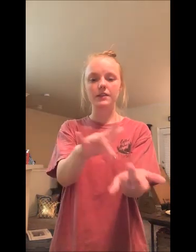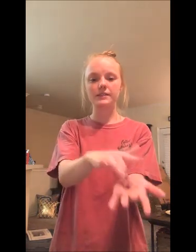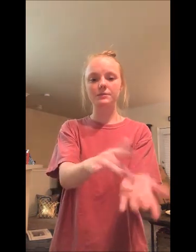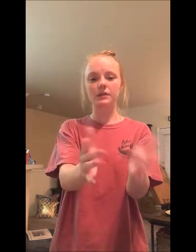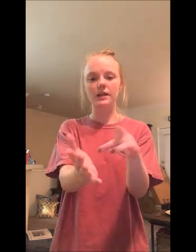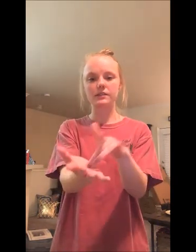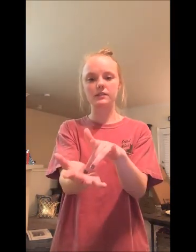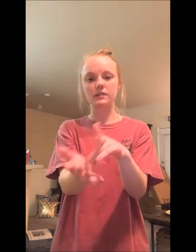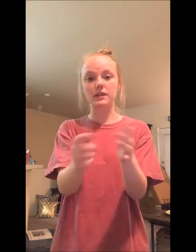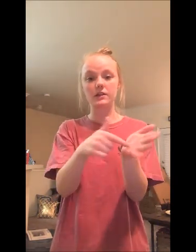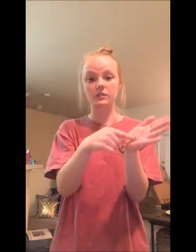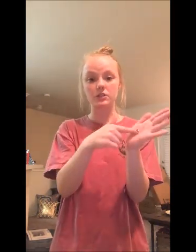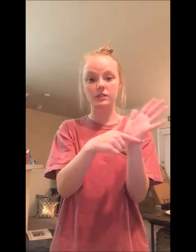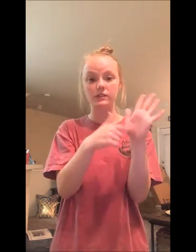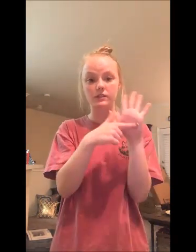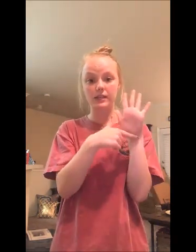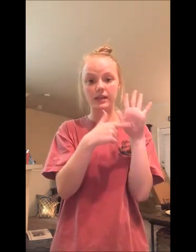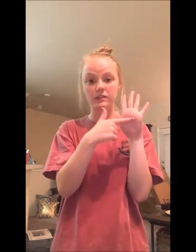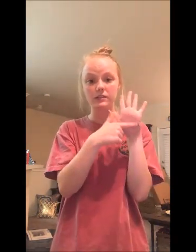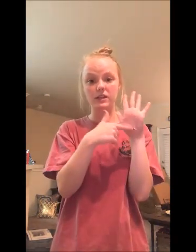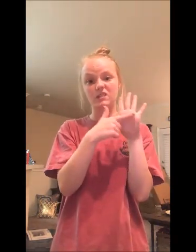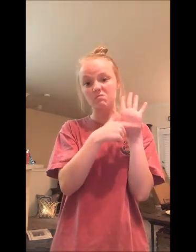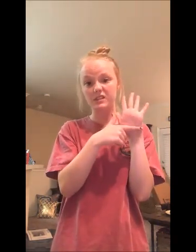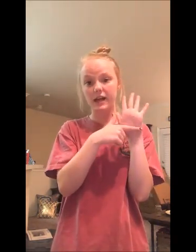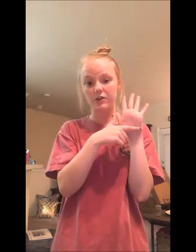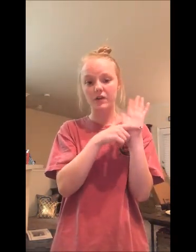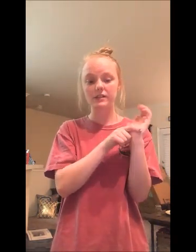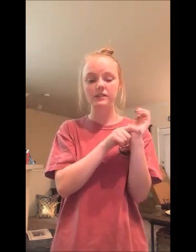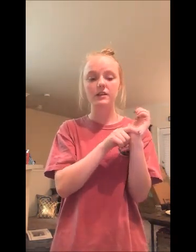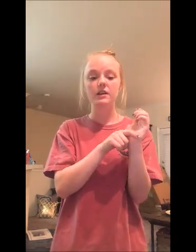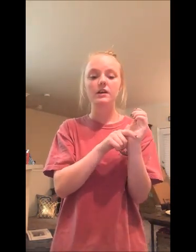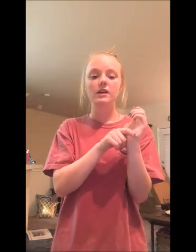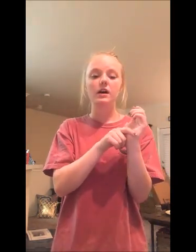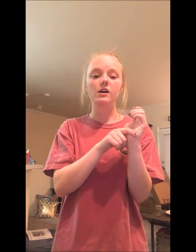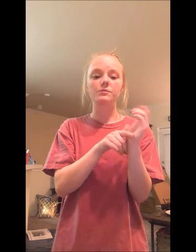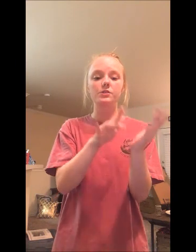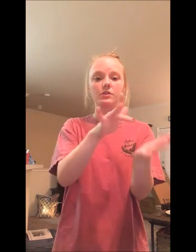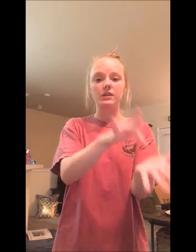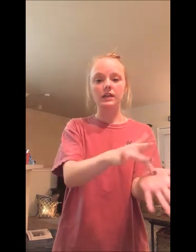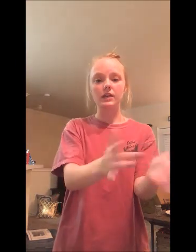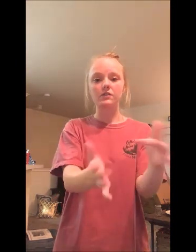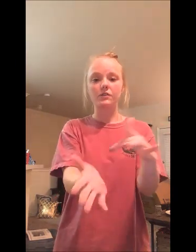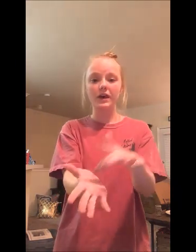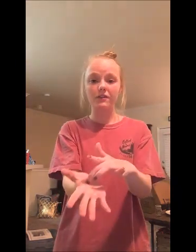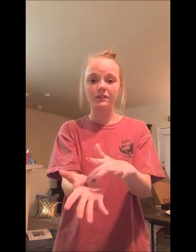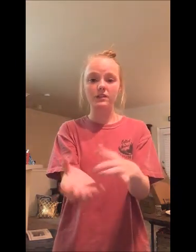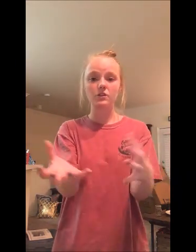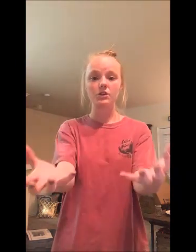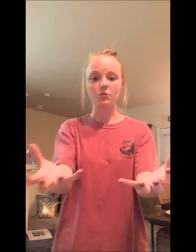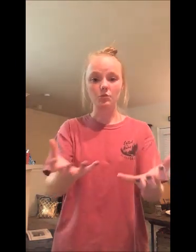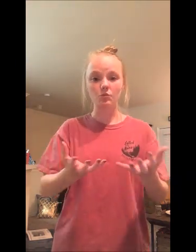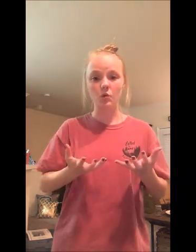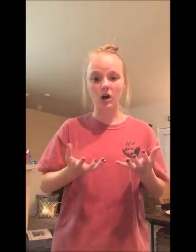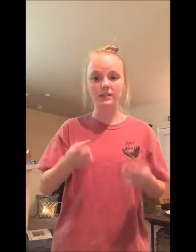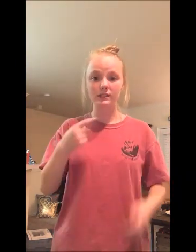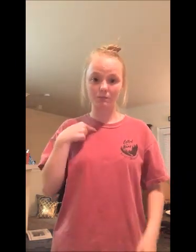that symbolizes the nails in Jesus' hands and the sacrifice. So the King of Heaven wants